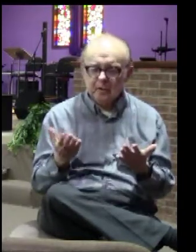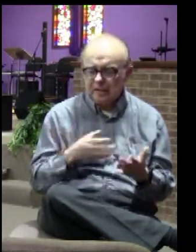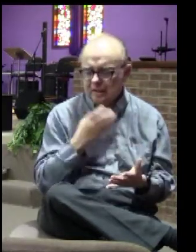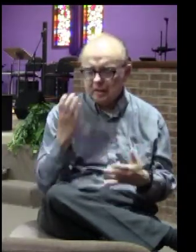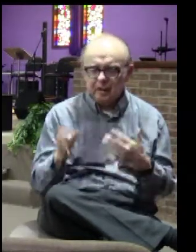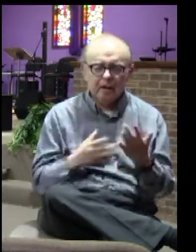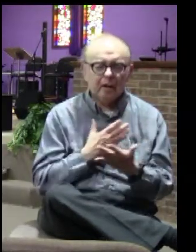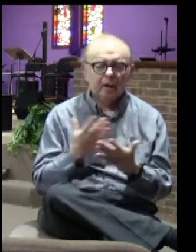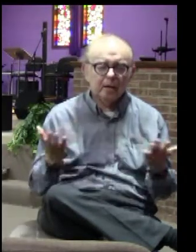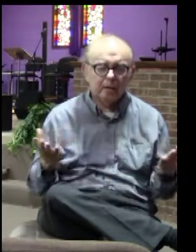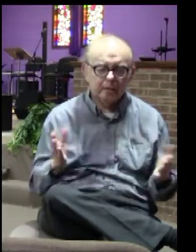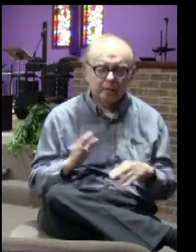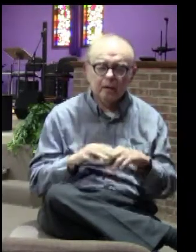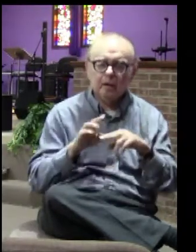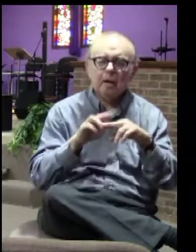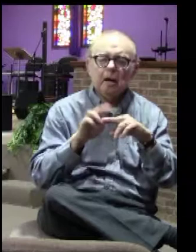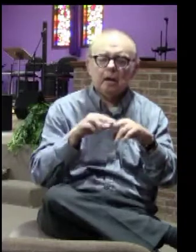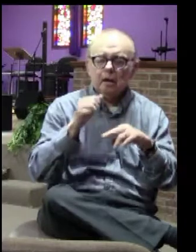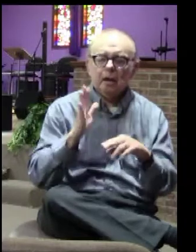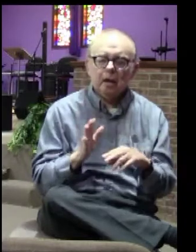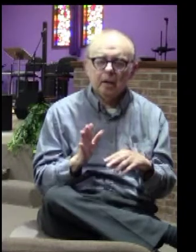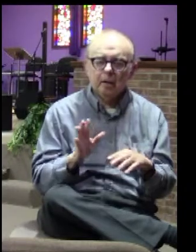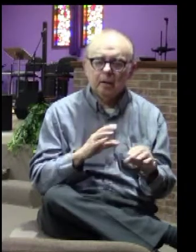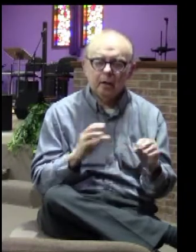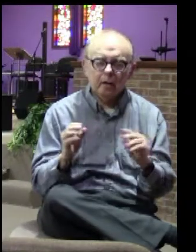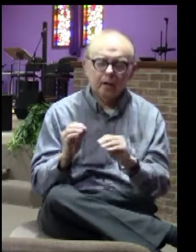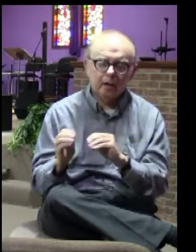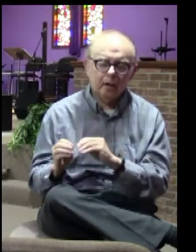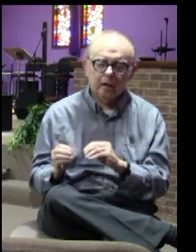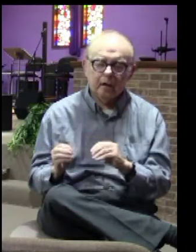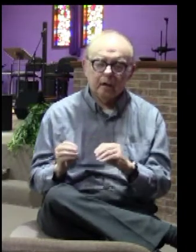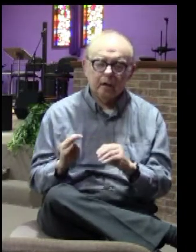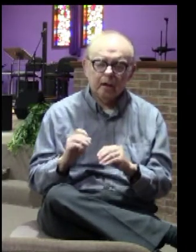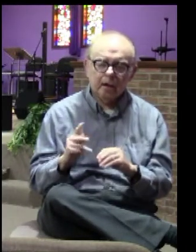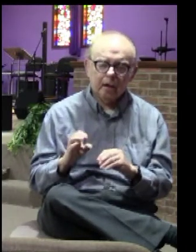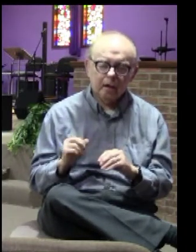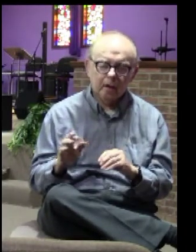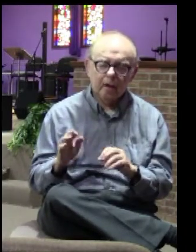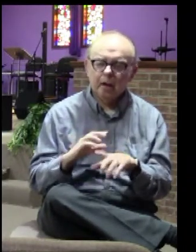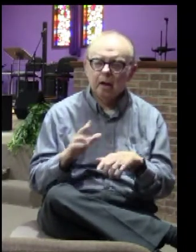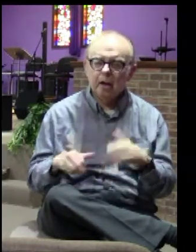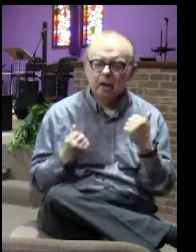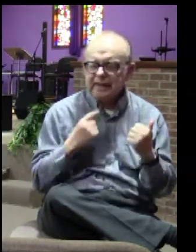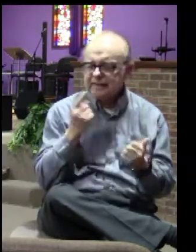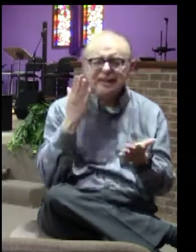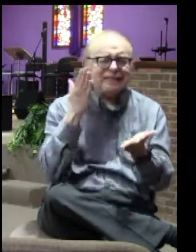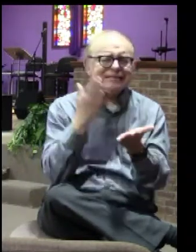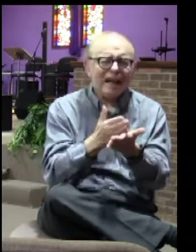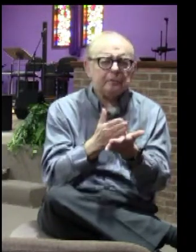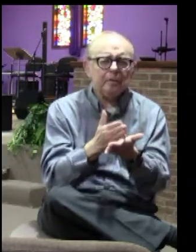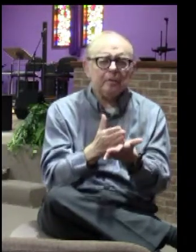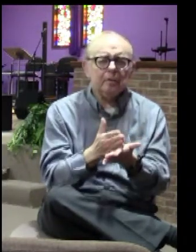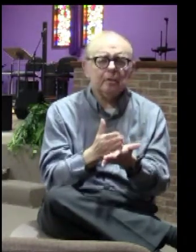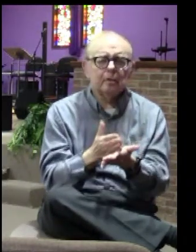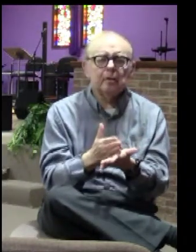and the anger that we are building up, God has placed markers in our life and saying, stop.